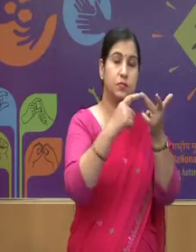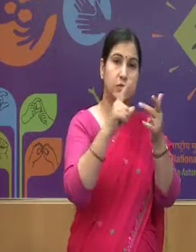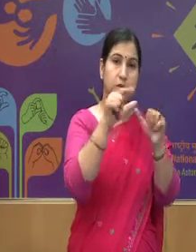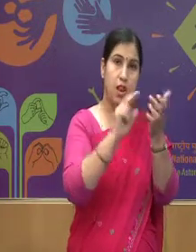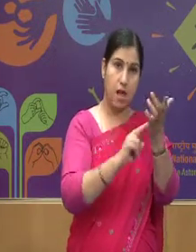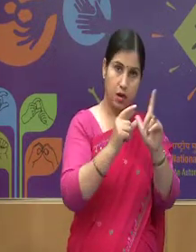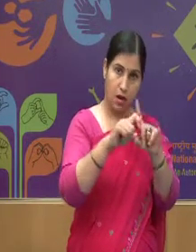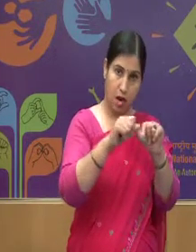Indonesia,